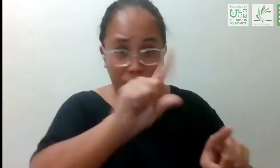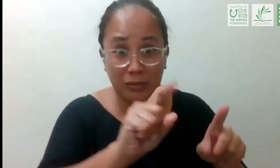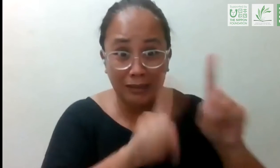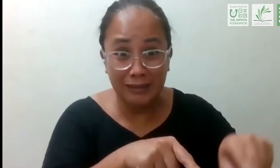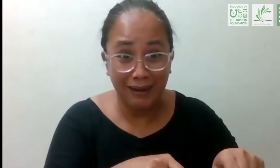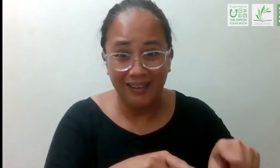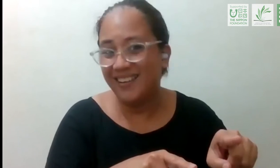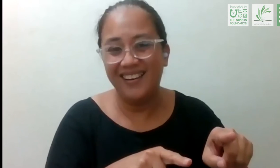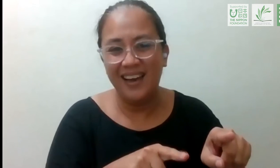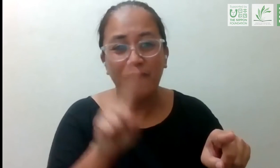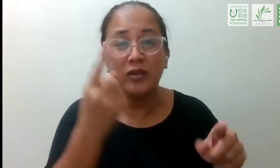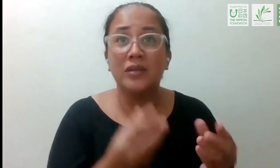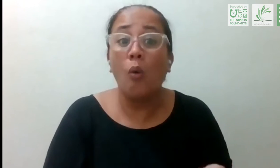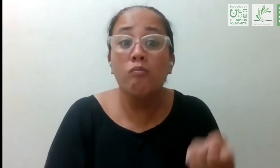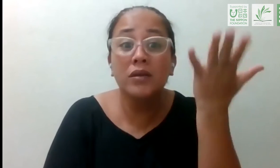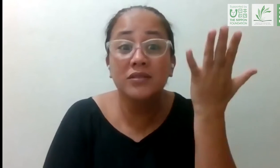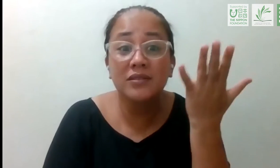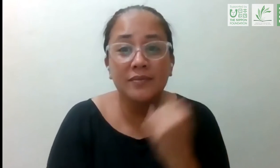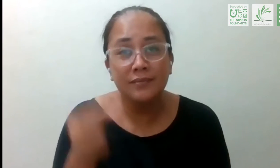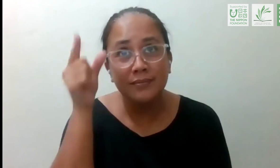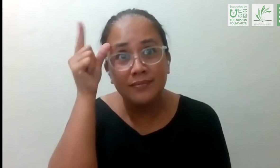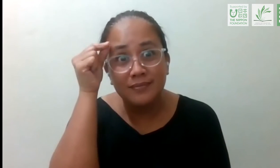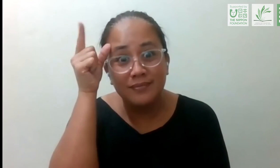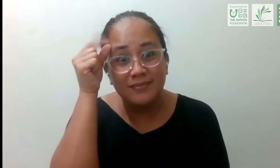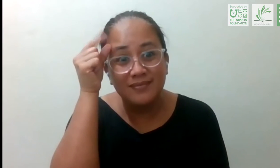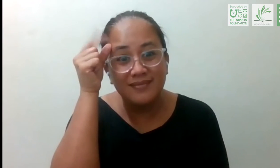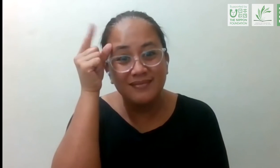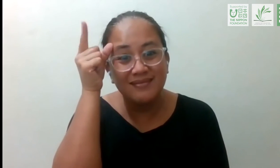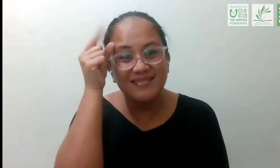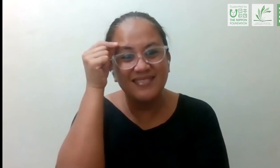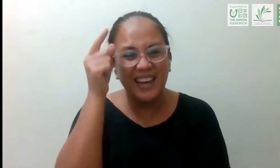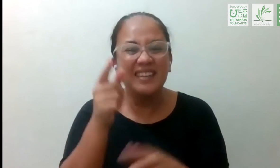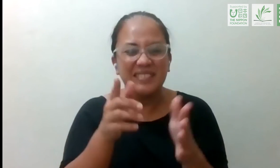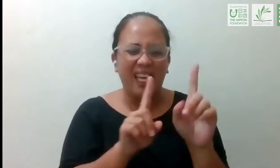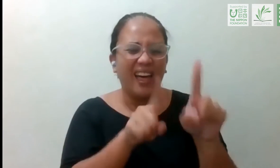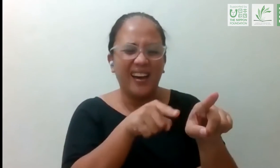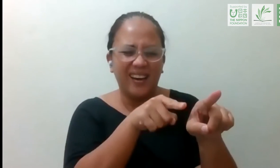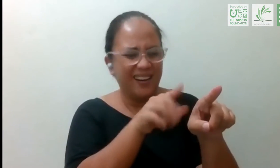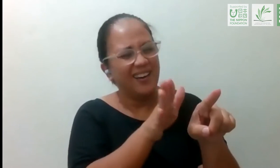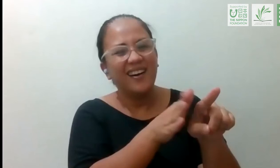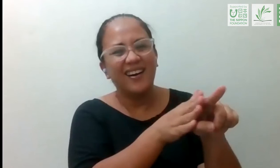Um, so I think maybe leaving answer out is